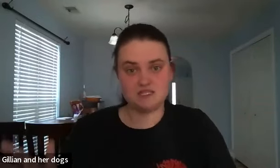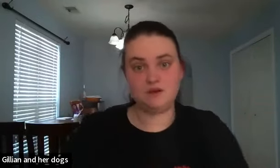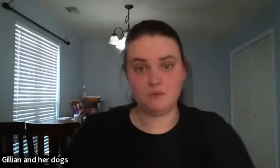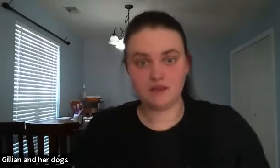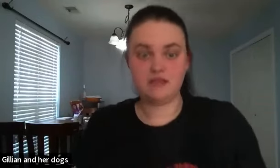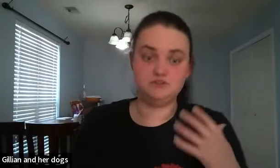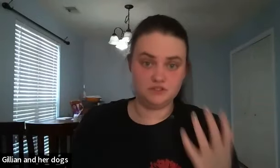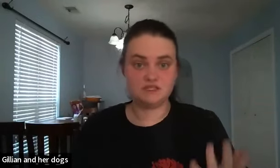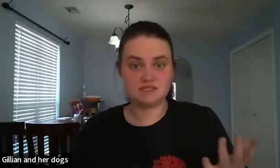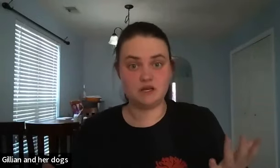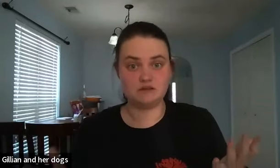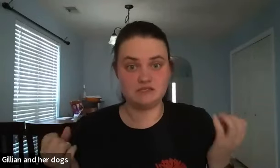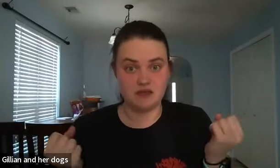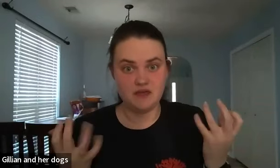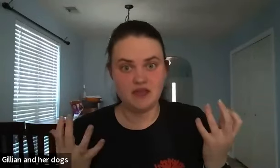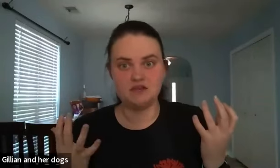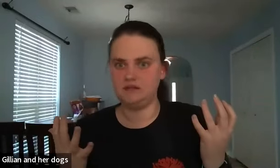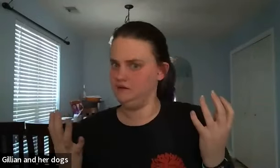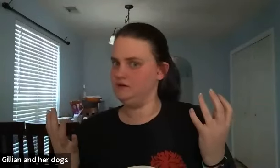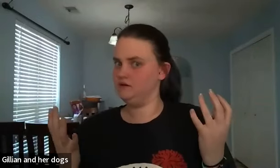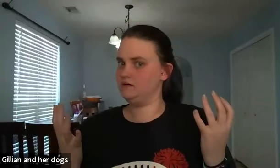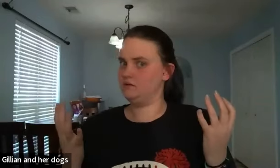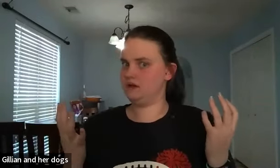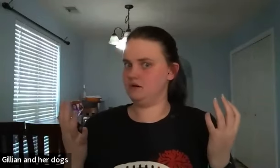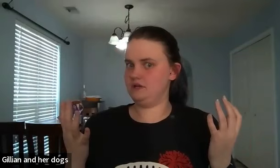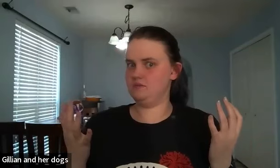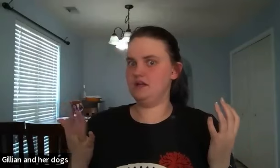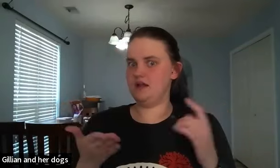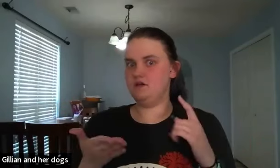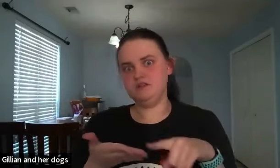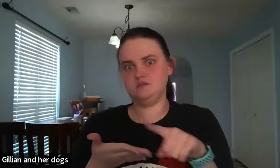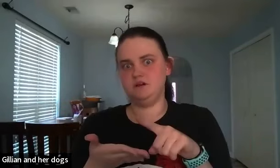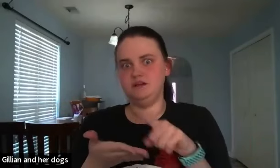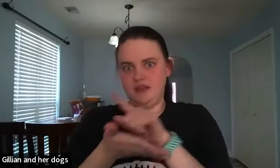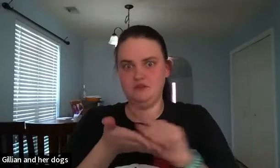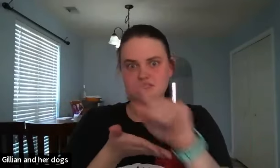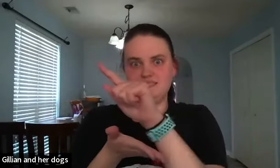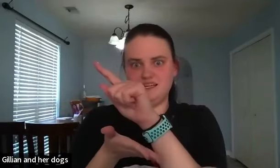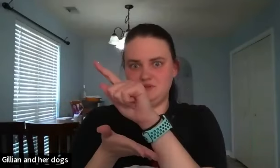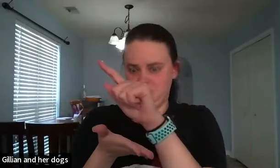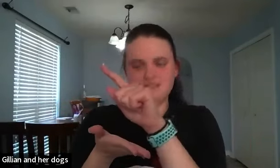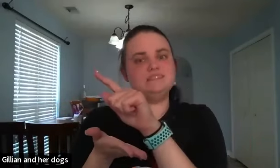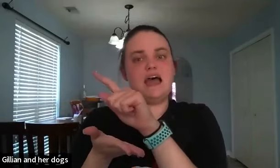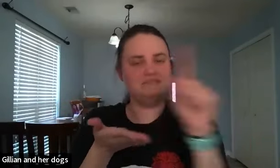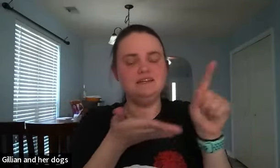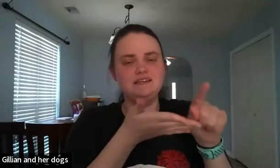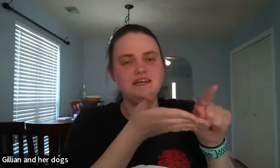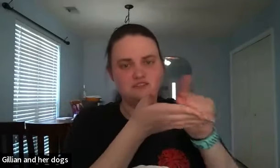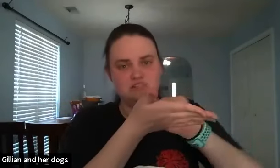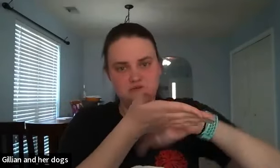be aware in case you do see someone else sign that and you're like, okay, now wait a minute. I know this one. I know this is next week. What is that? It's also